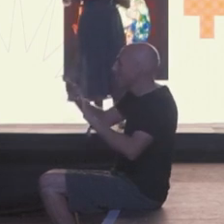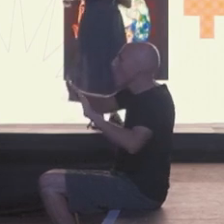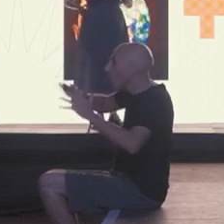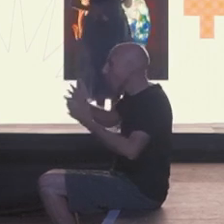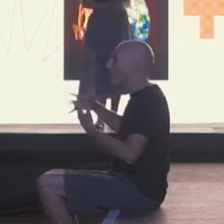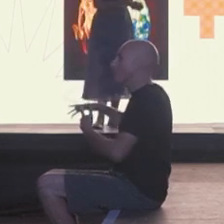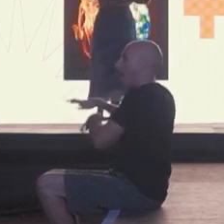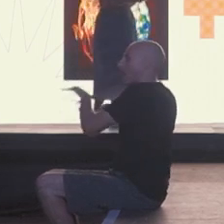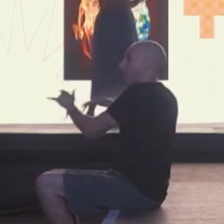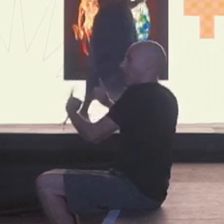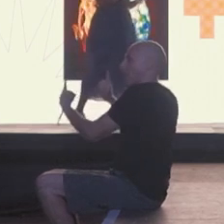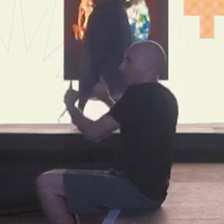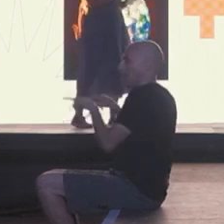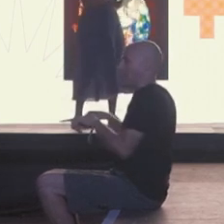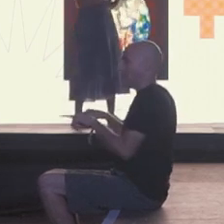into place.